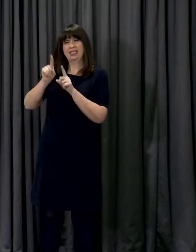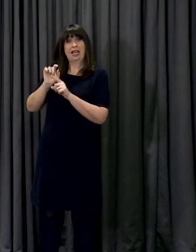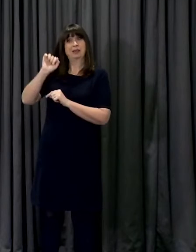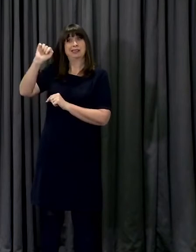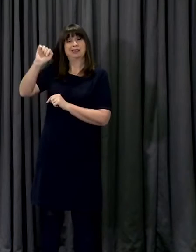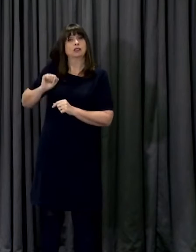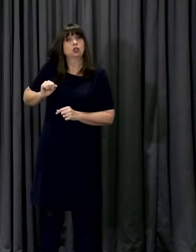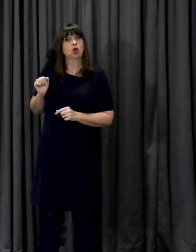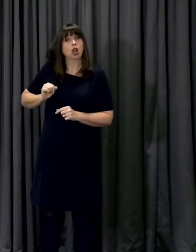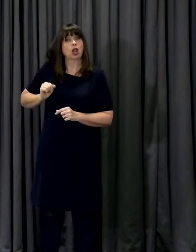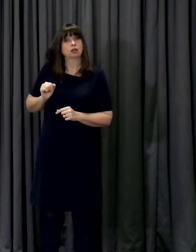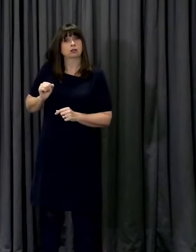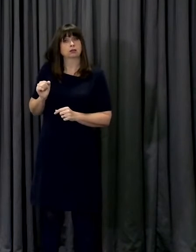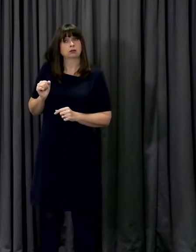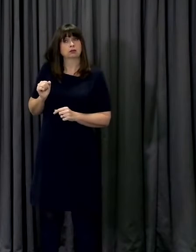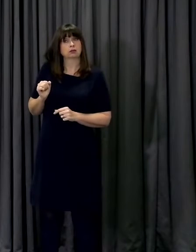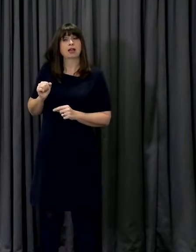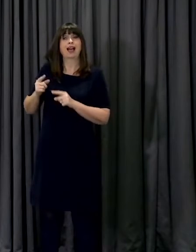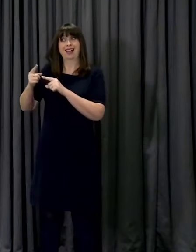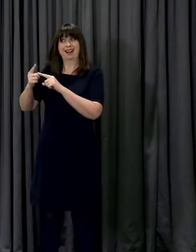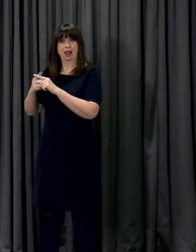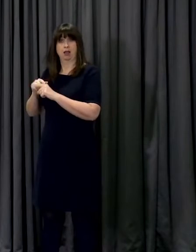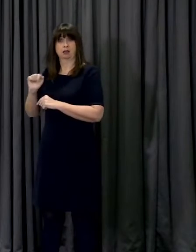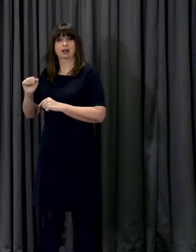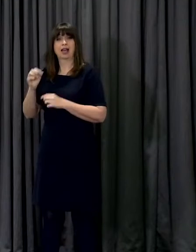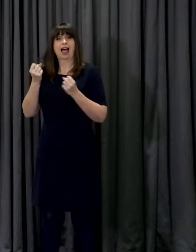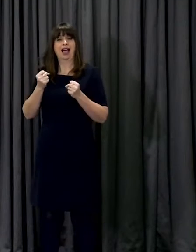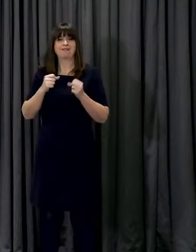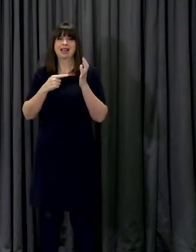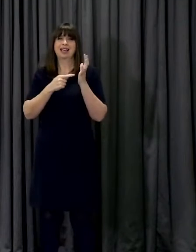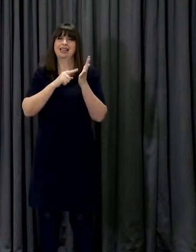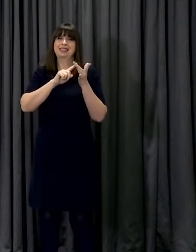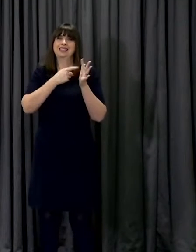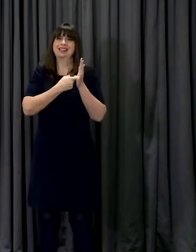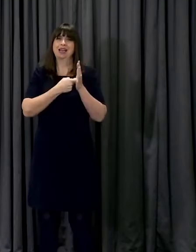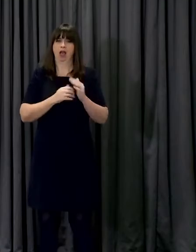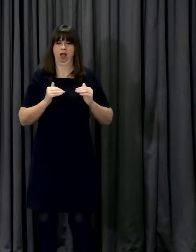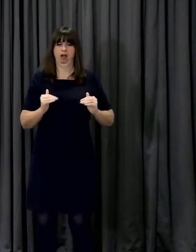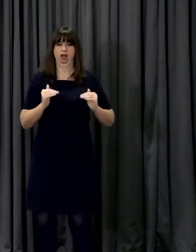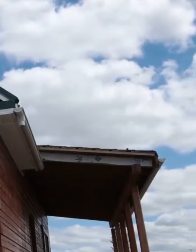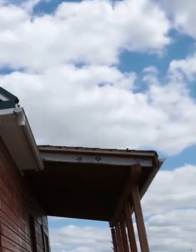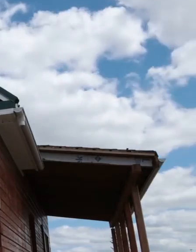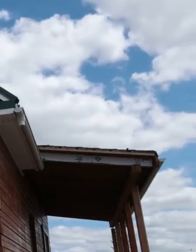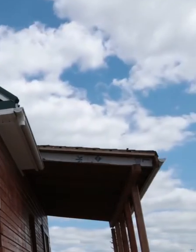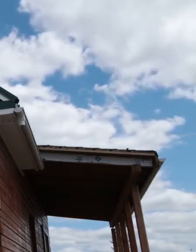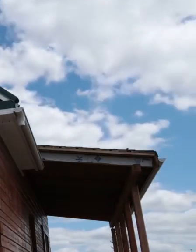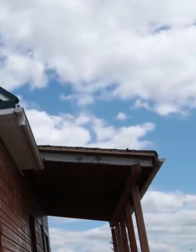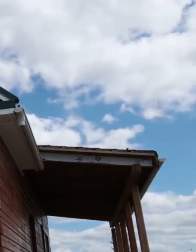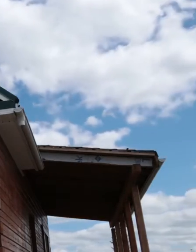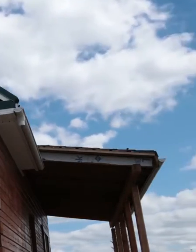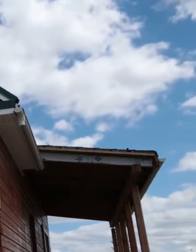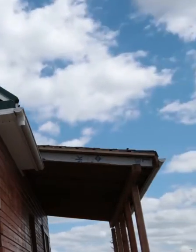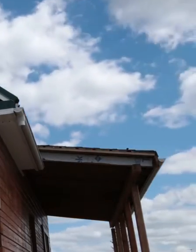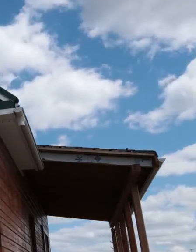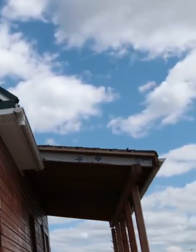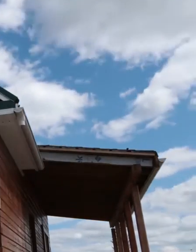have introduced, as well as England, where they have a tiered system that largely complements each other. Reports state that the government